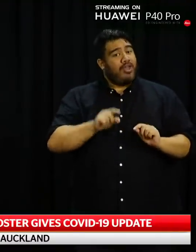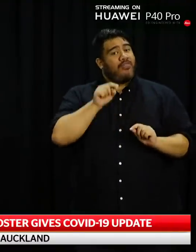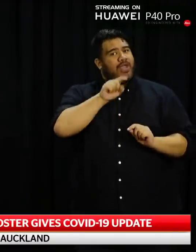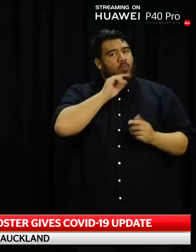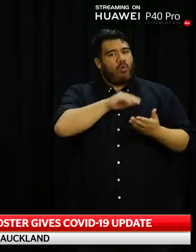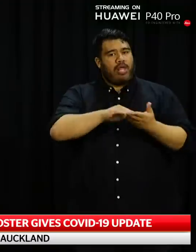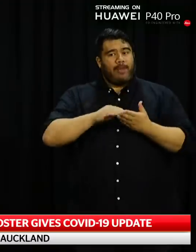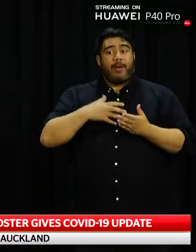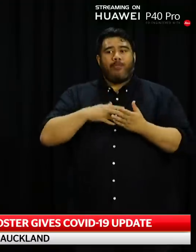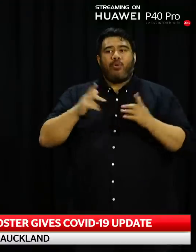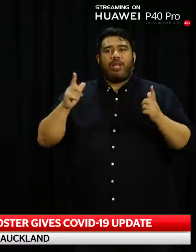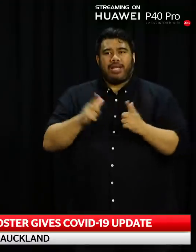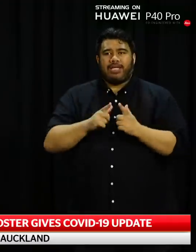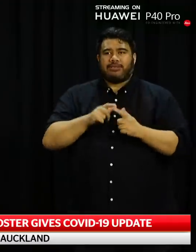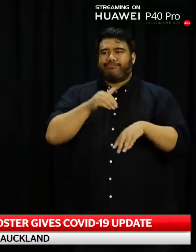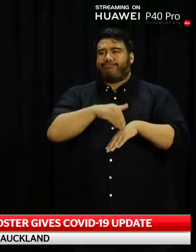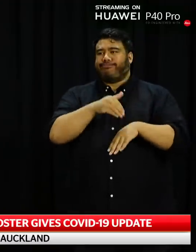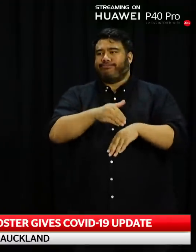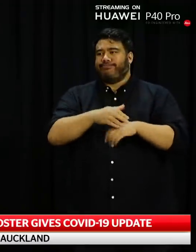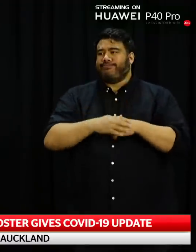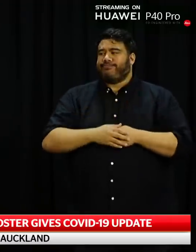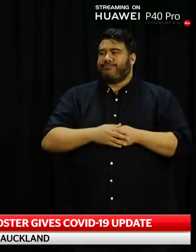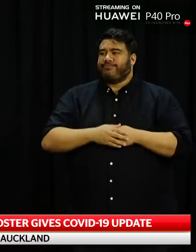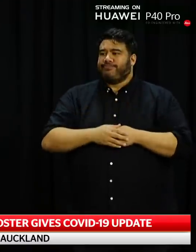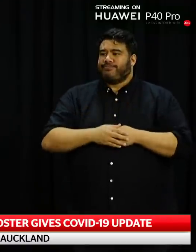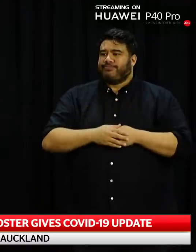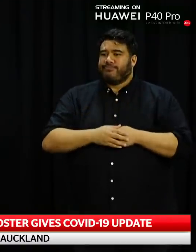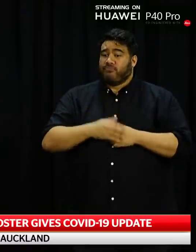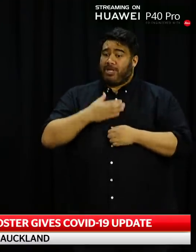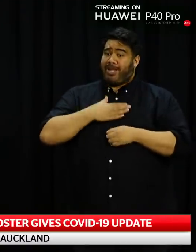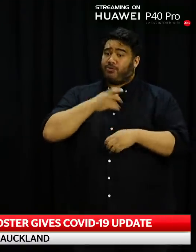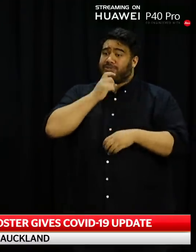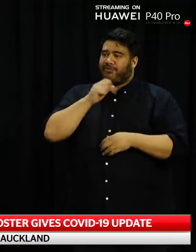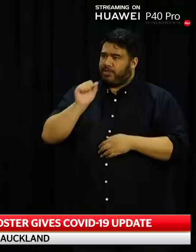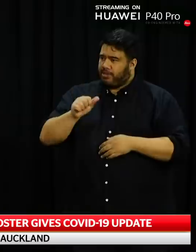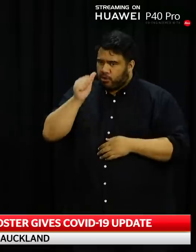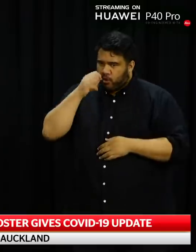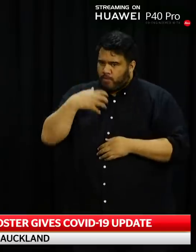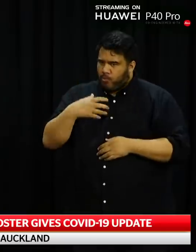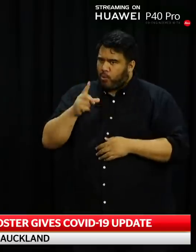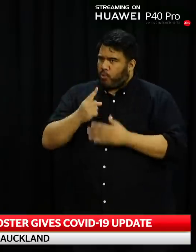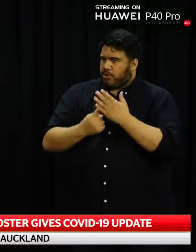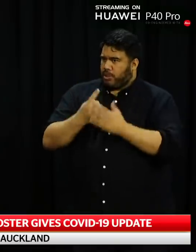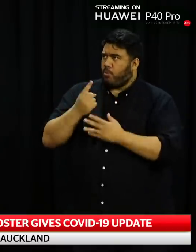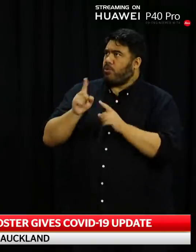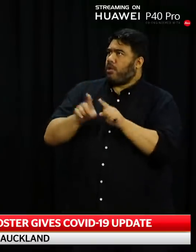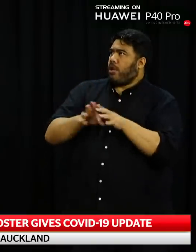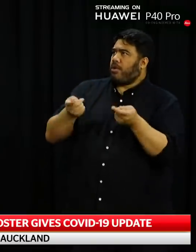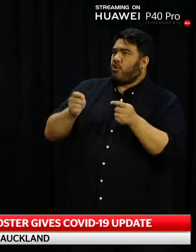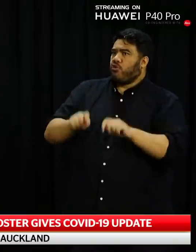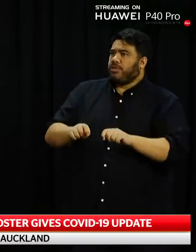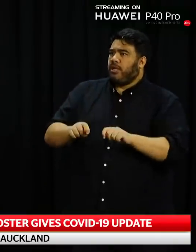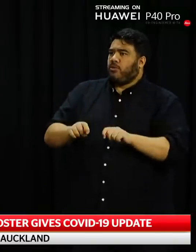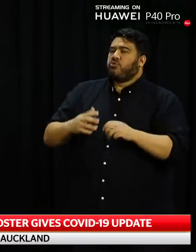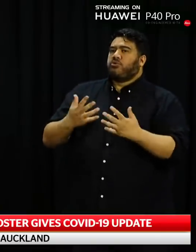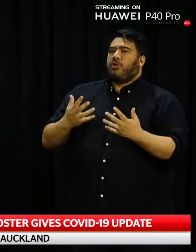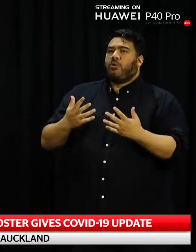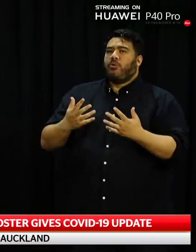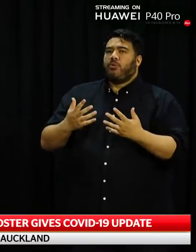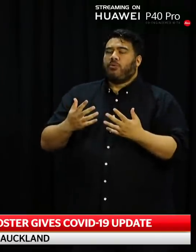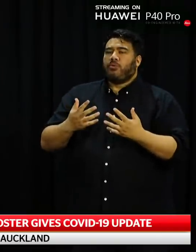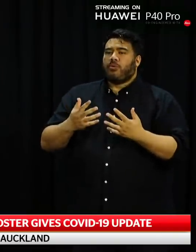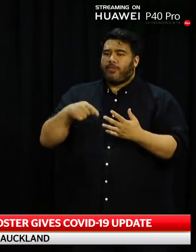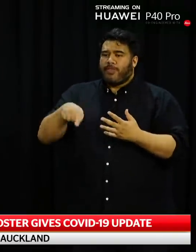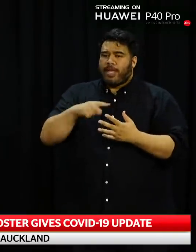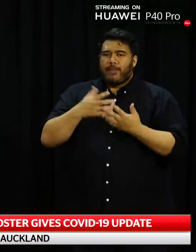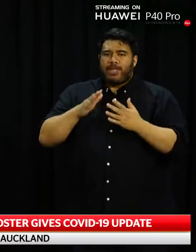likelihood that people will want to do that. In terms of our officers, they're well familiar with what it looks like to police in this mode, so in a sense having had a practice